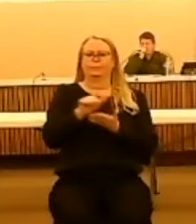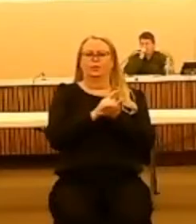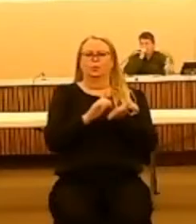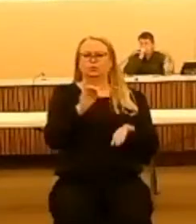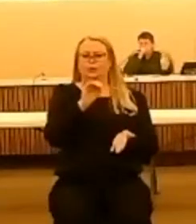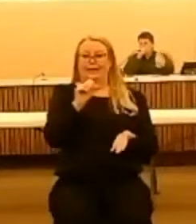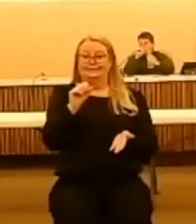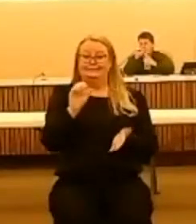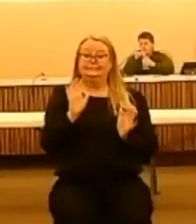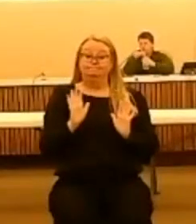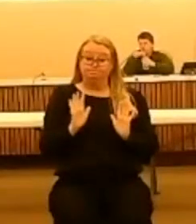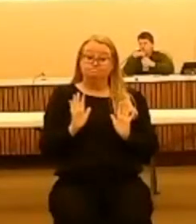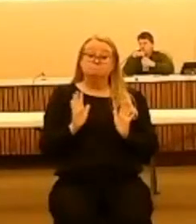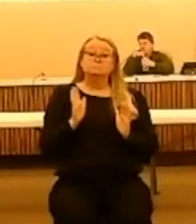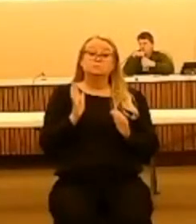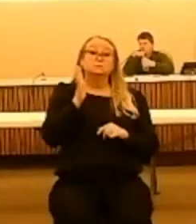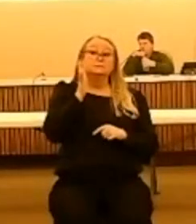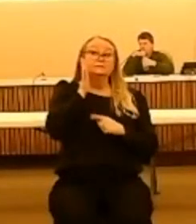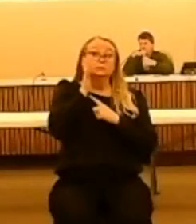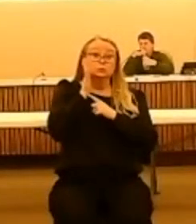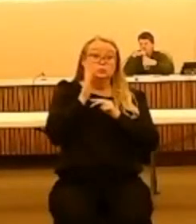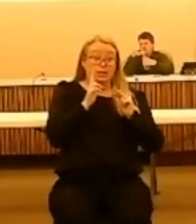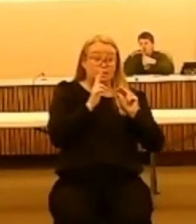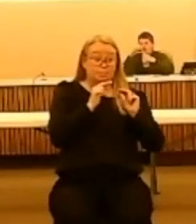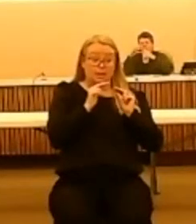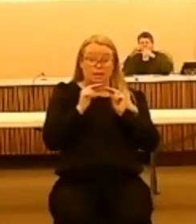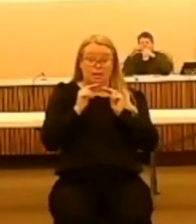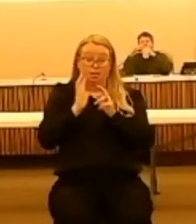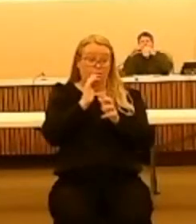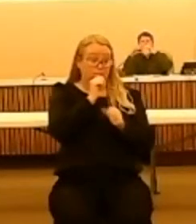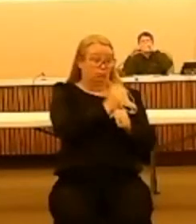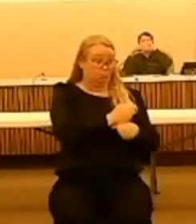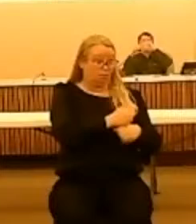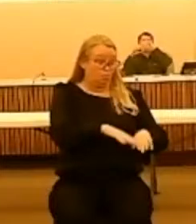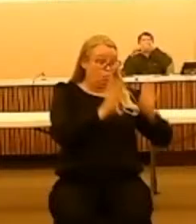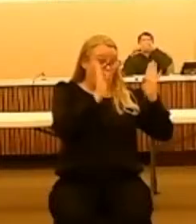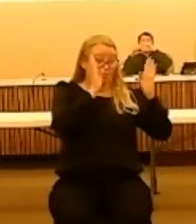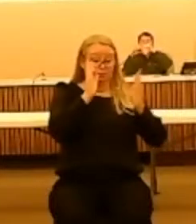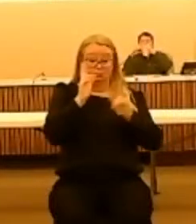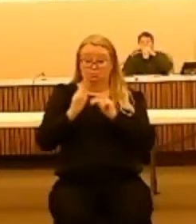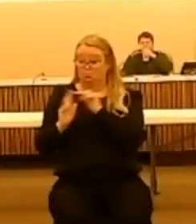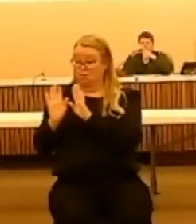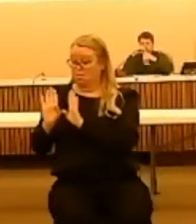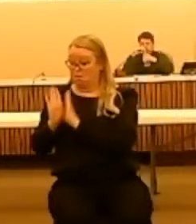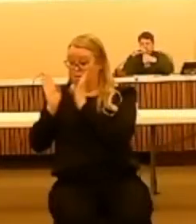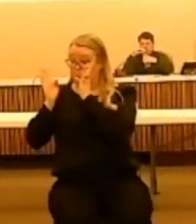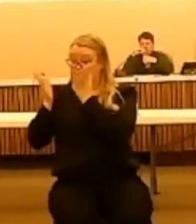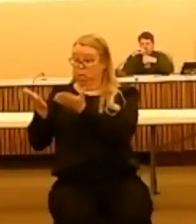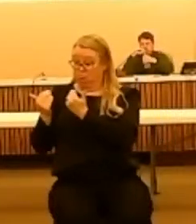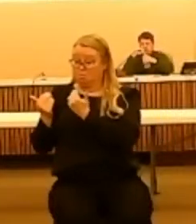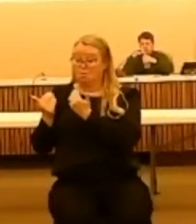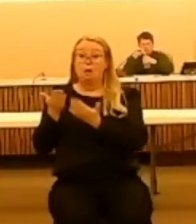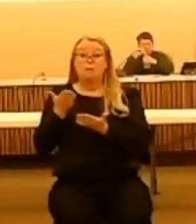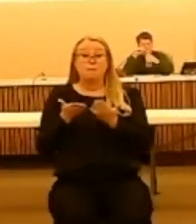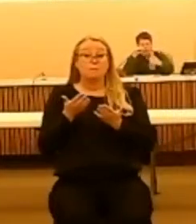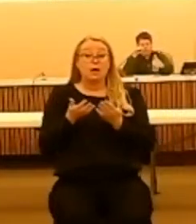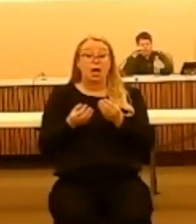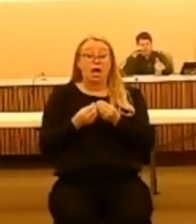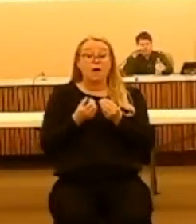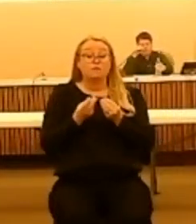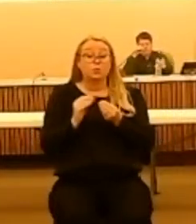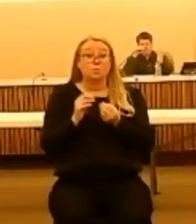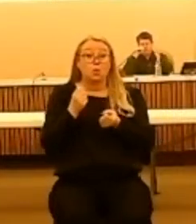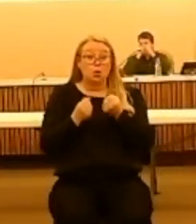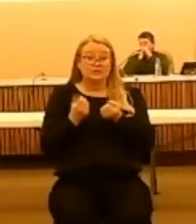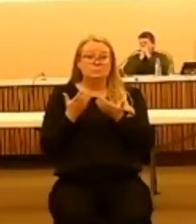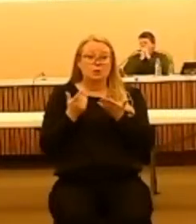when this project is finished, hopefully, and Howlett is finished, that then maybe those additional few cars are enough for them to really finally pull